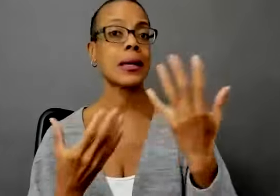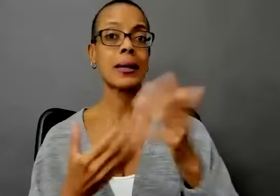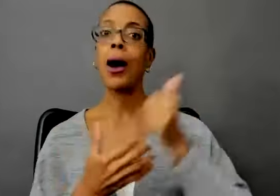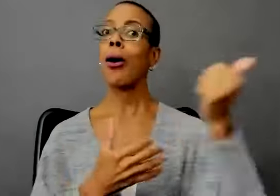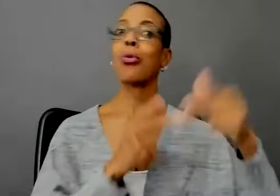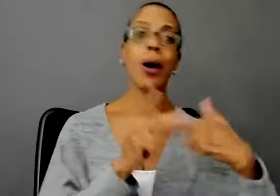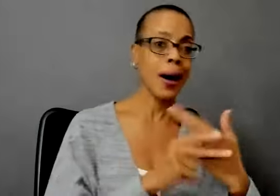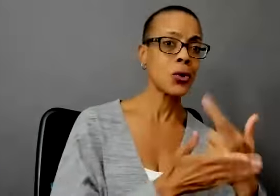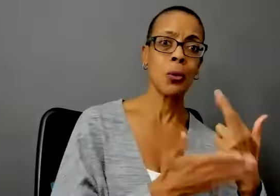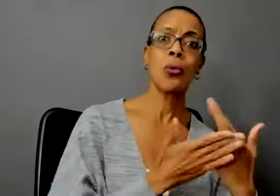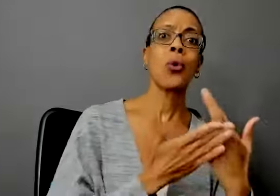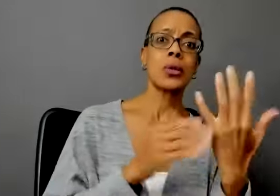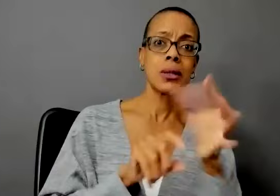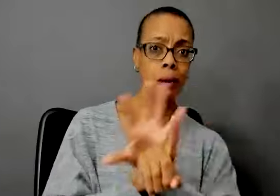so important.